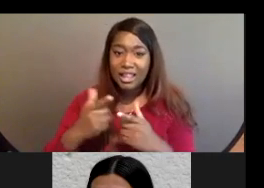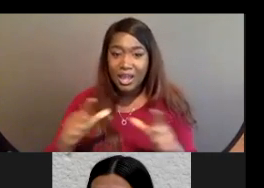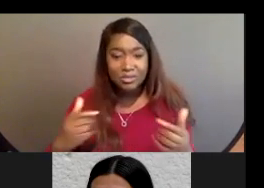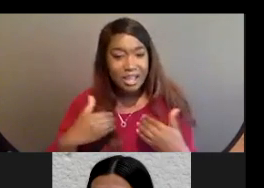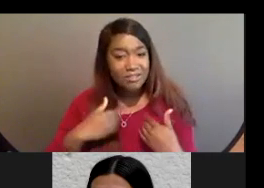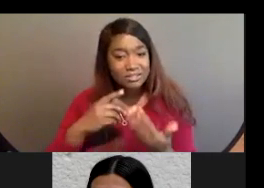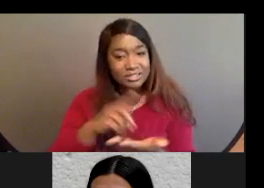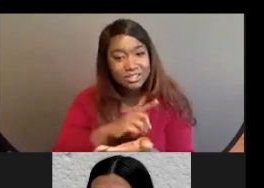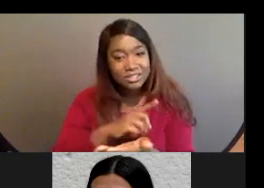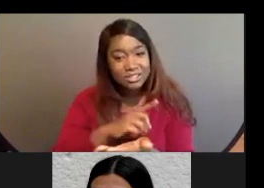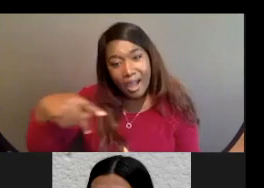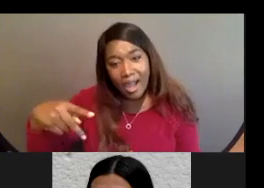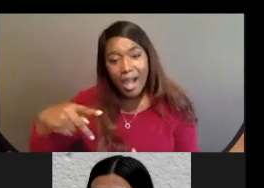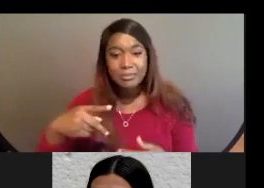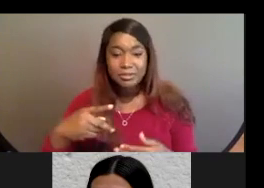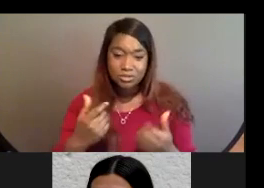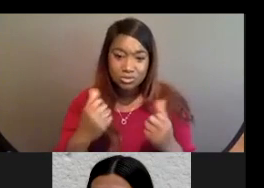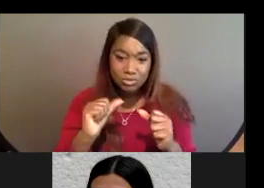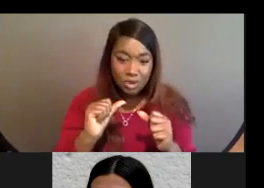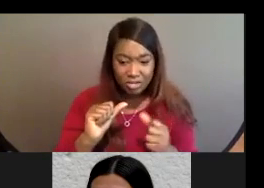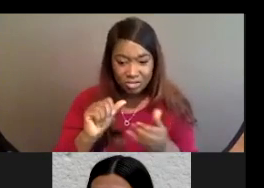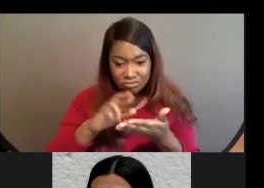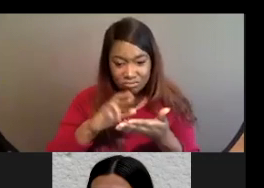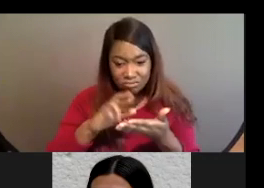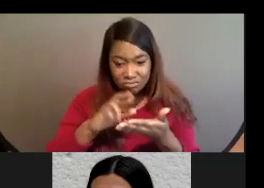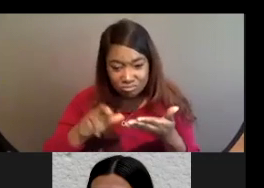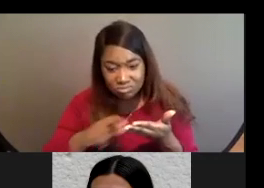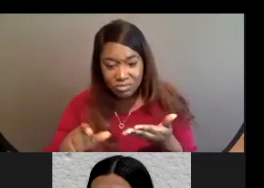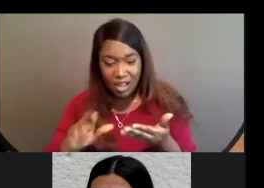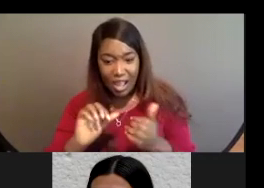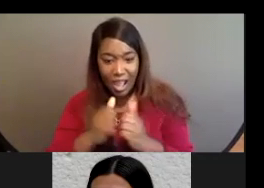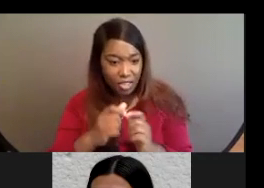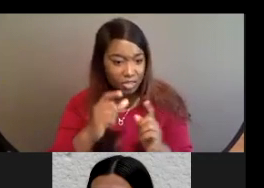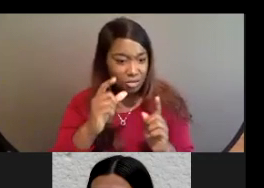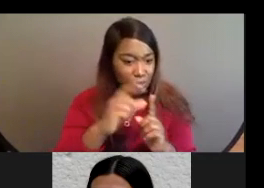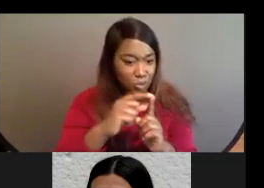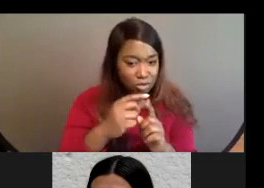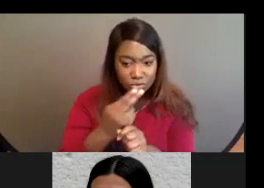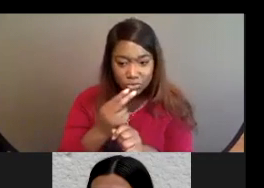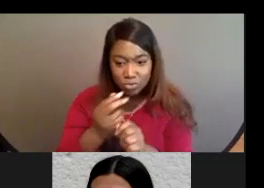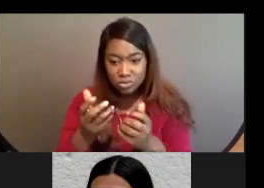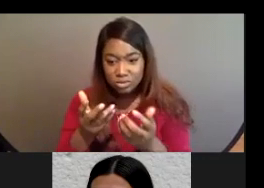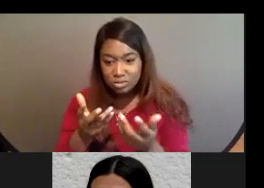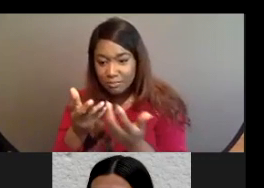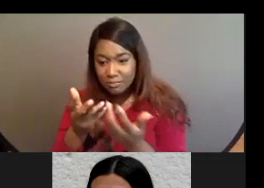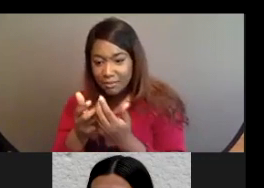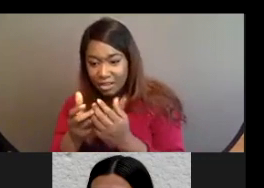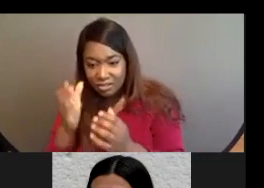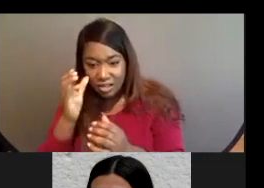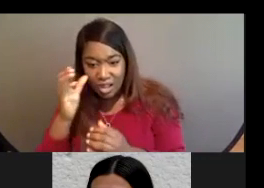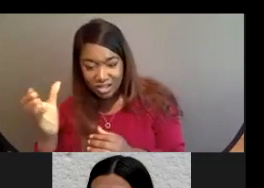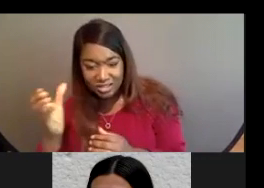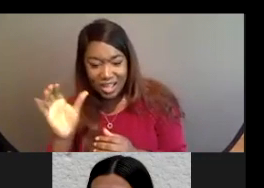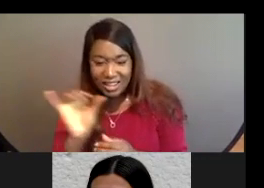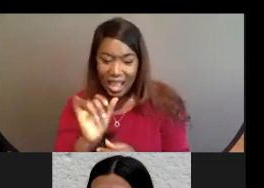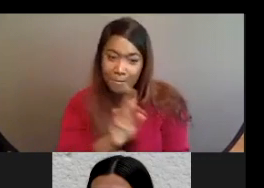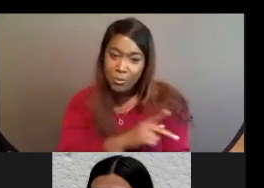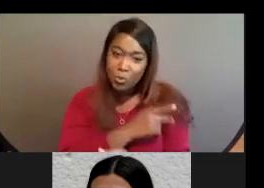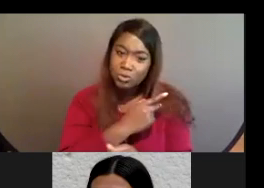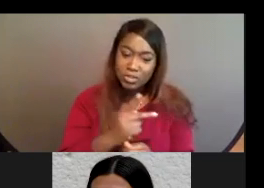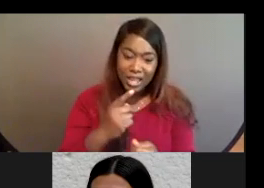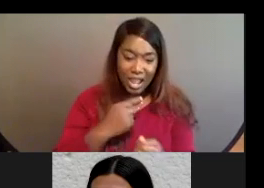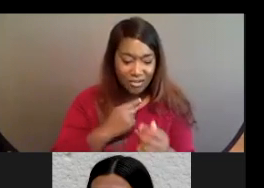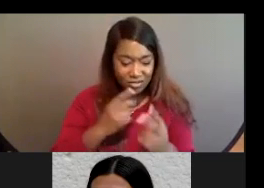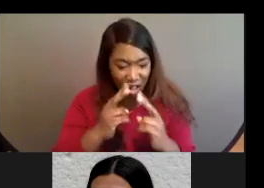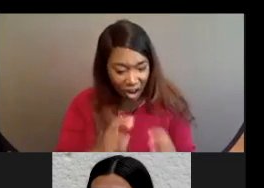other ways that the word's used in the context. And it's like reading poetry, right? I've got to sort of get in there and sort of say, well, what else could this be meaning? And